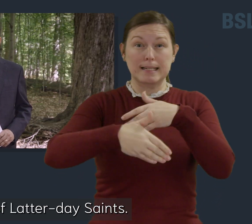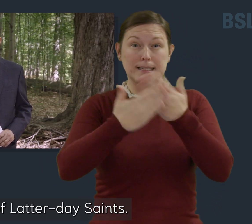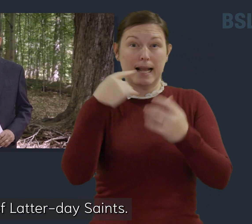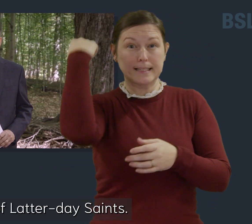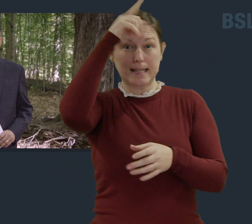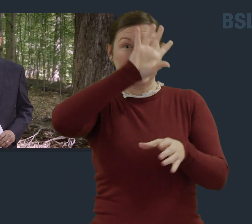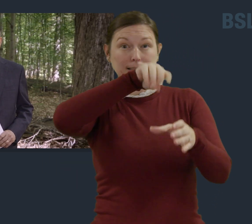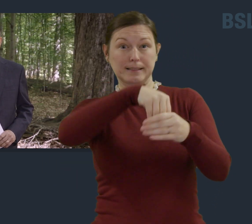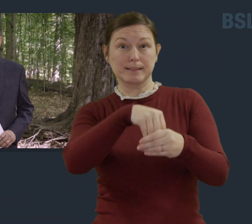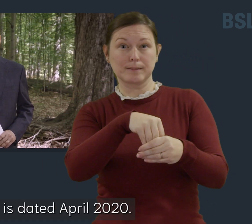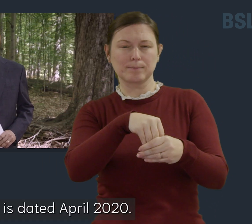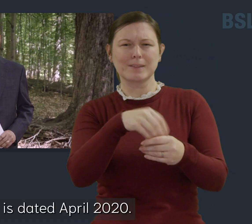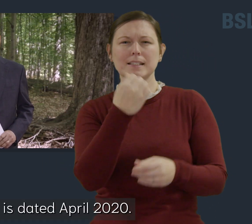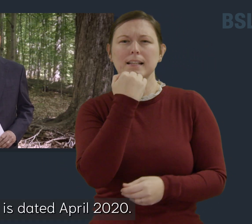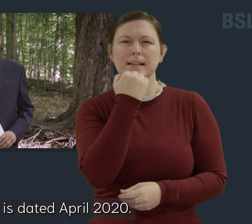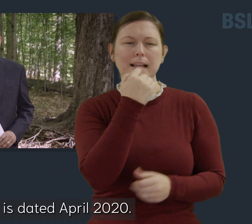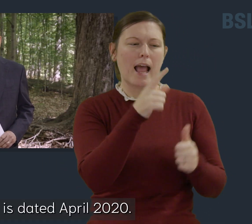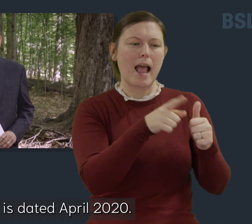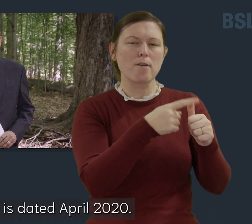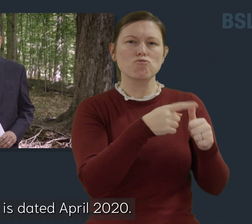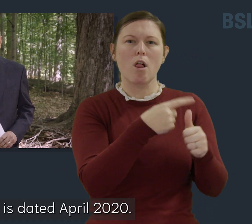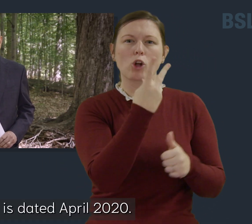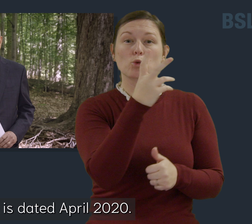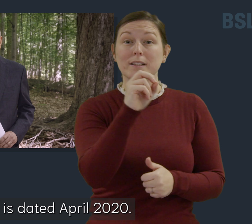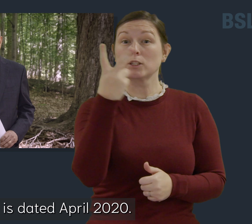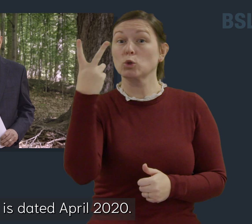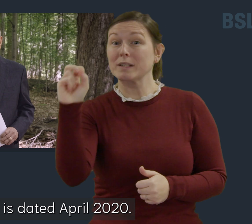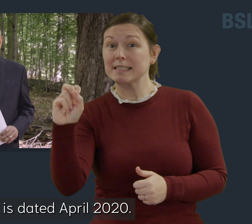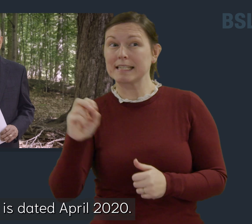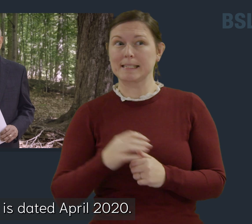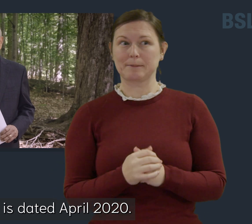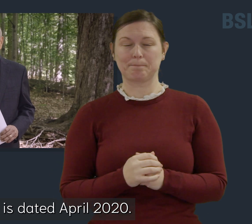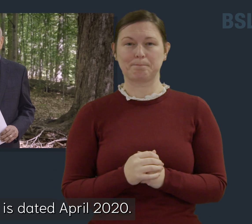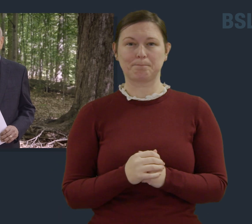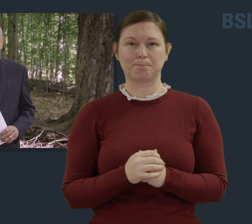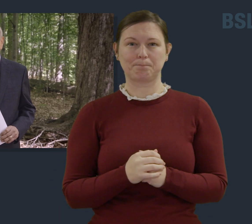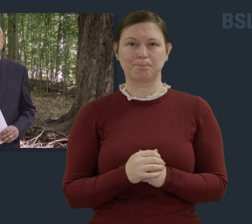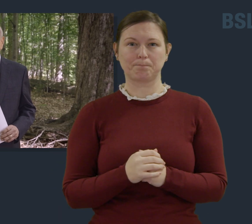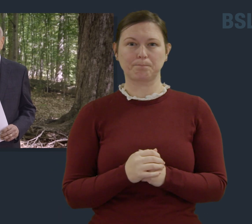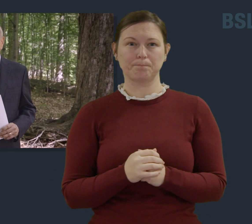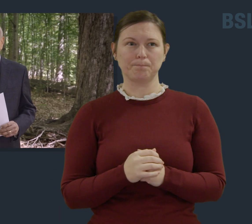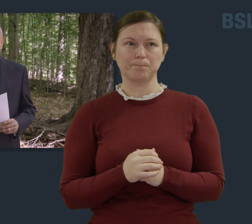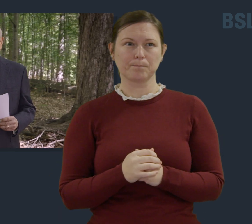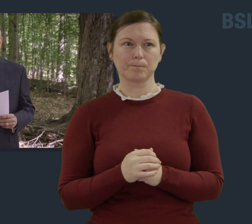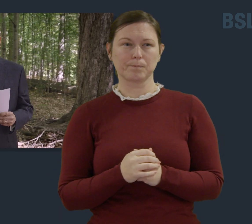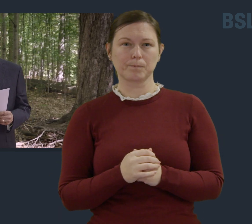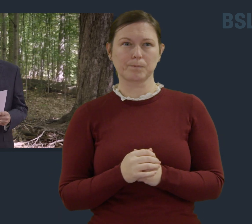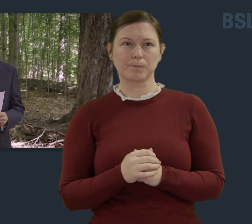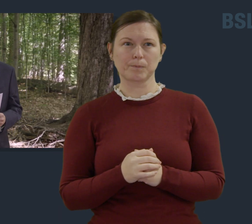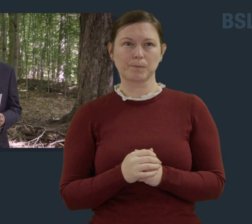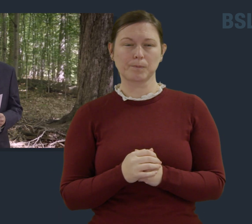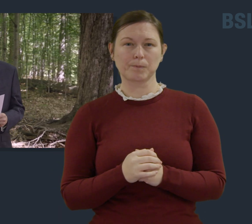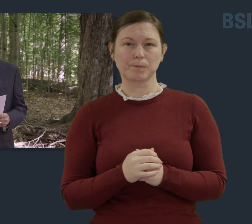Saints. It is dated April 2020.